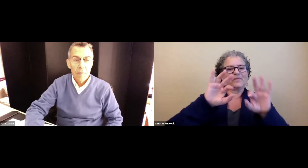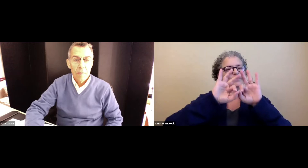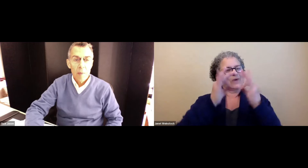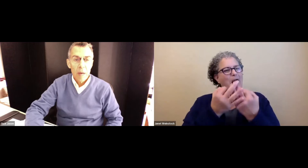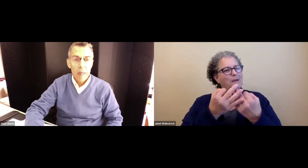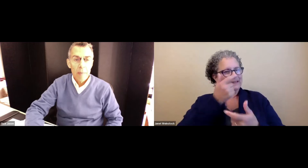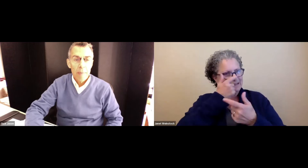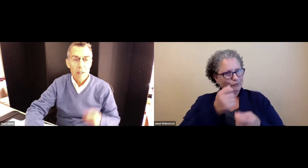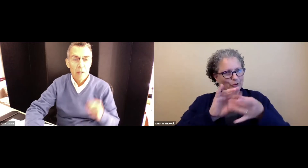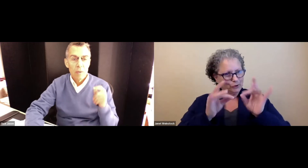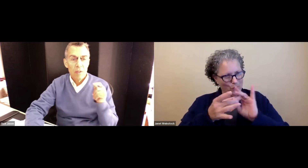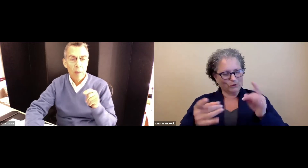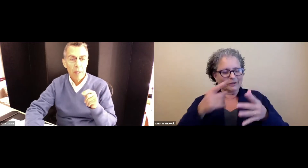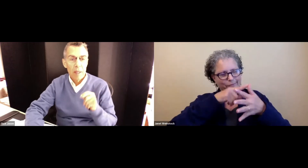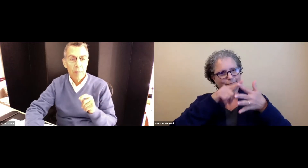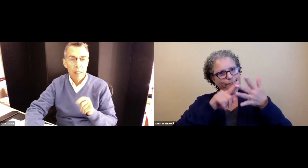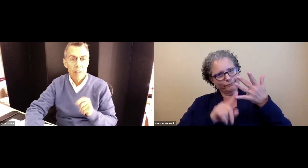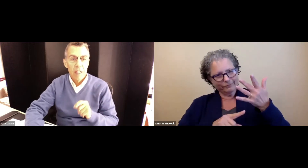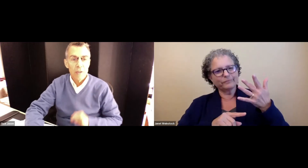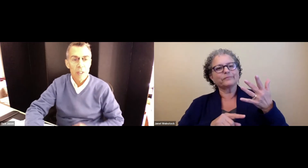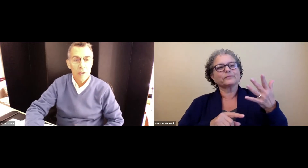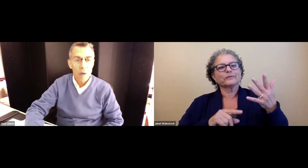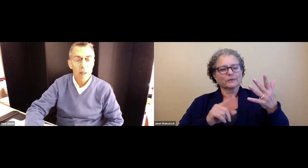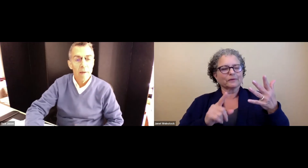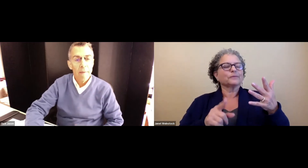But I want to get back to the family because it's an interesting story.